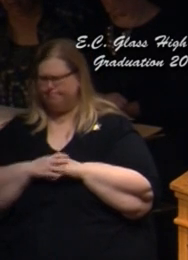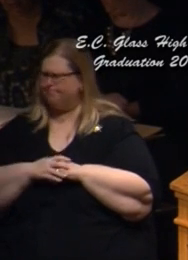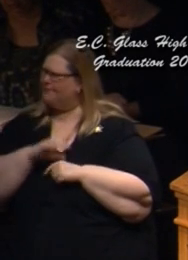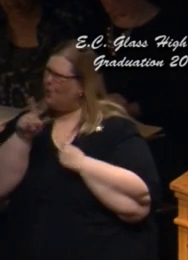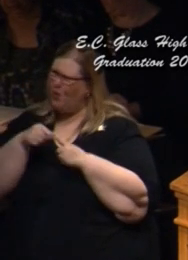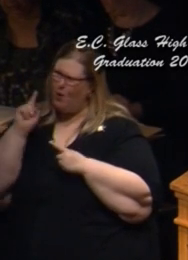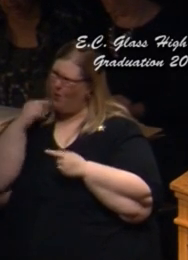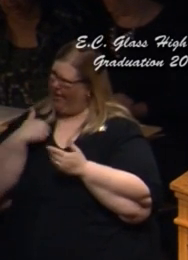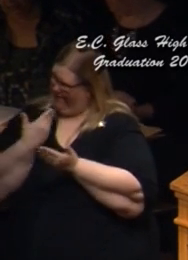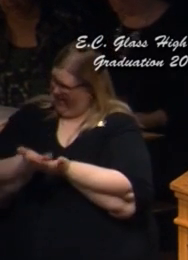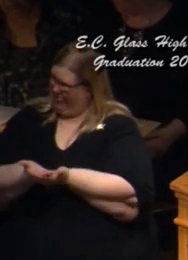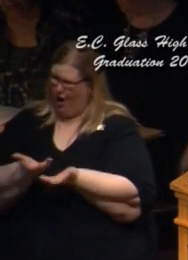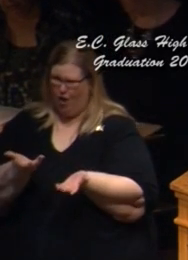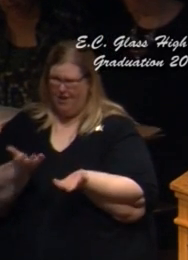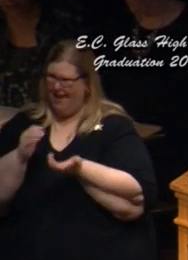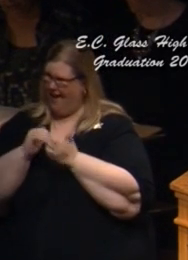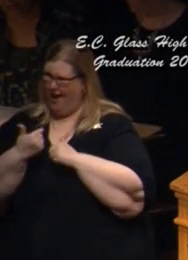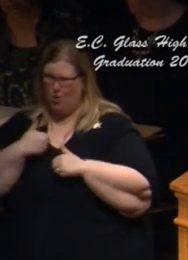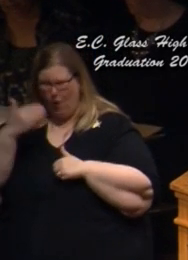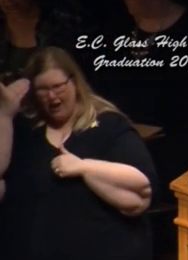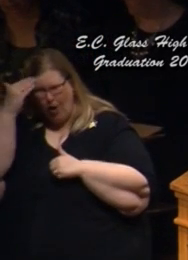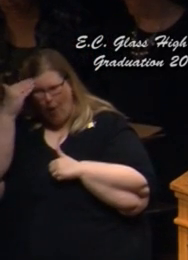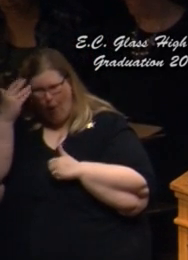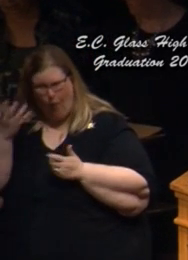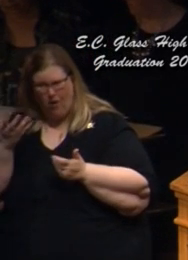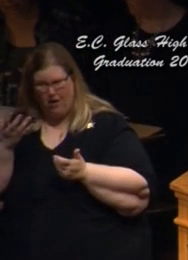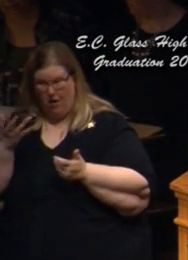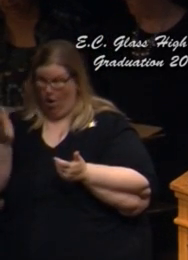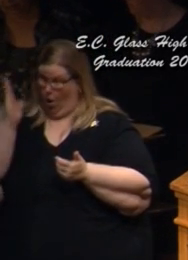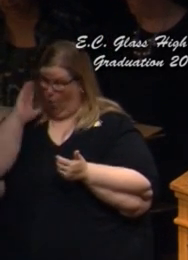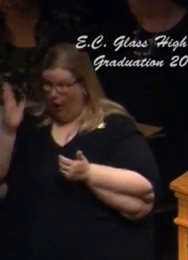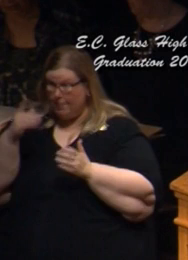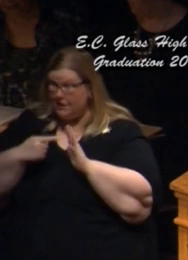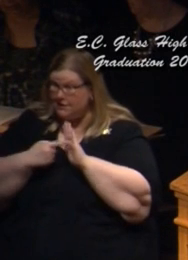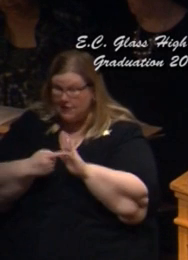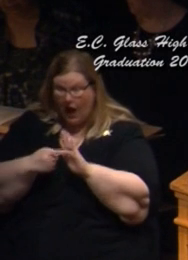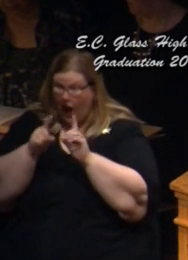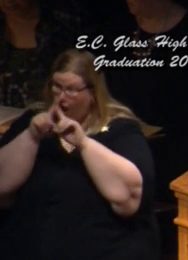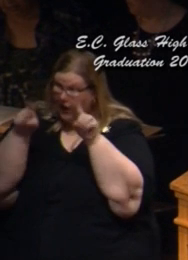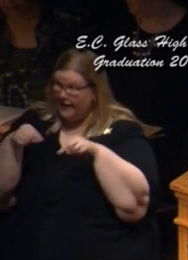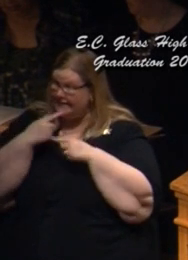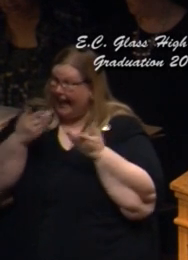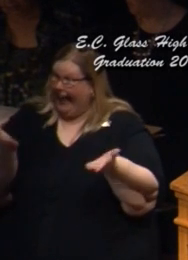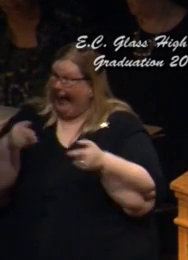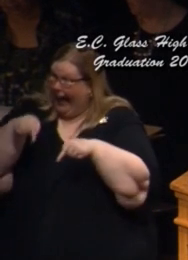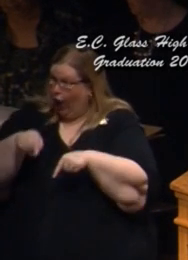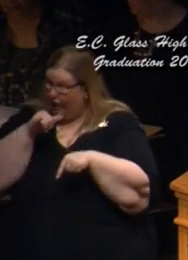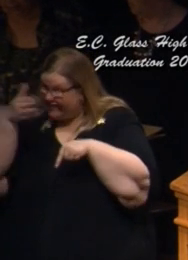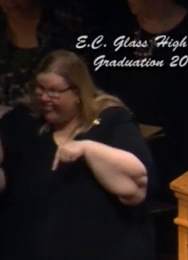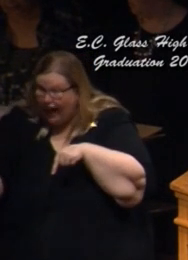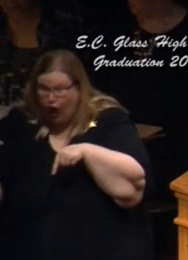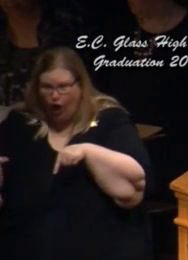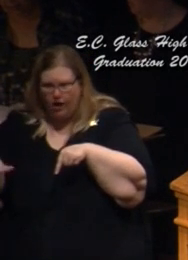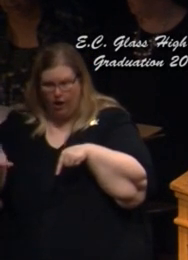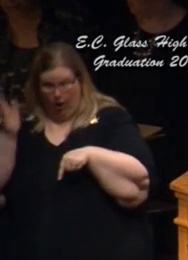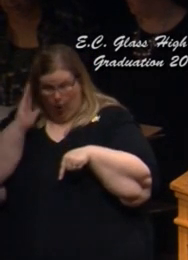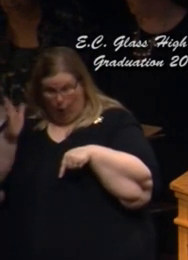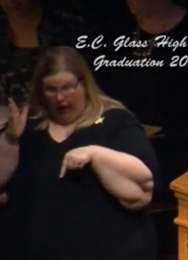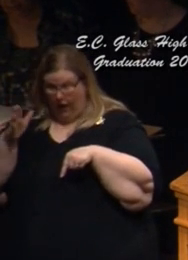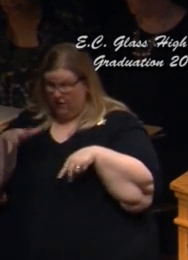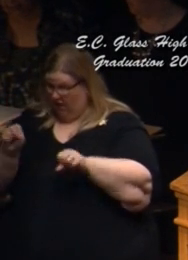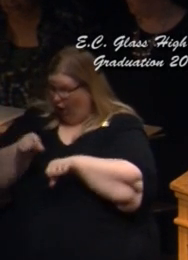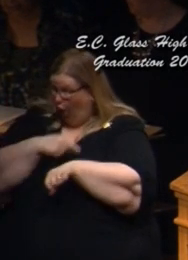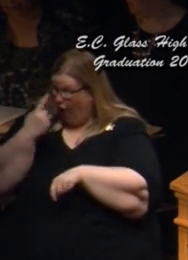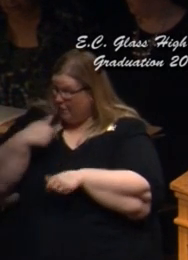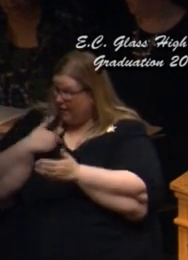I get there? How will I know? Will there be a sign that says here is there? Will it take long